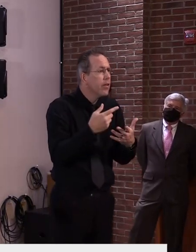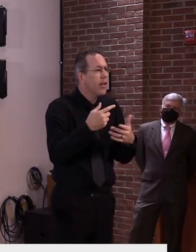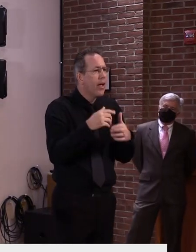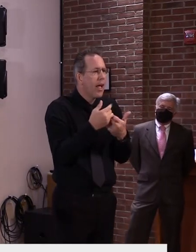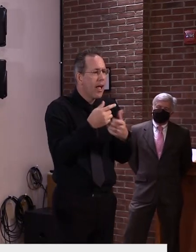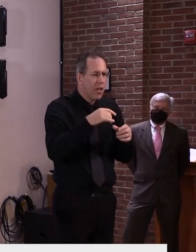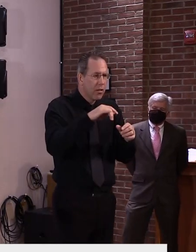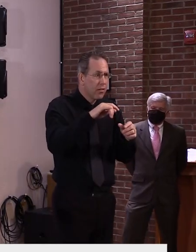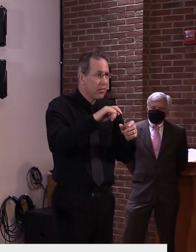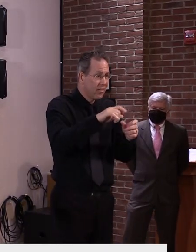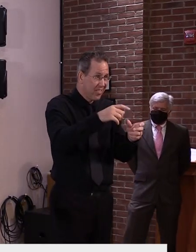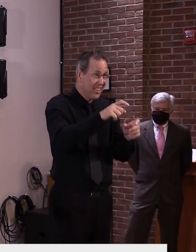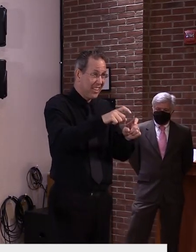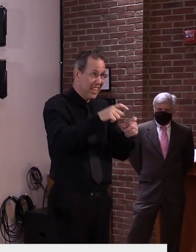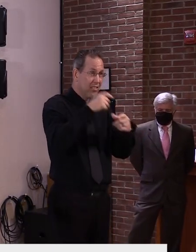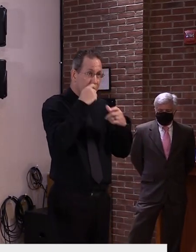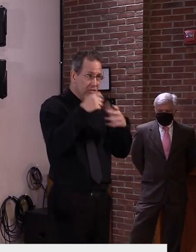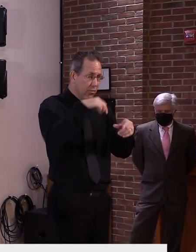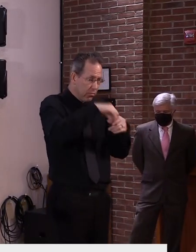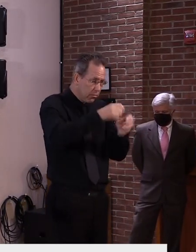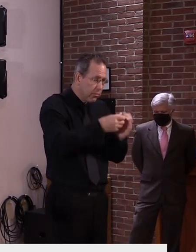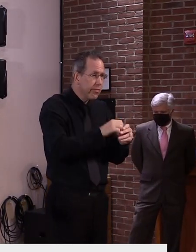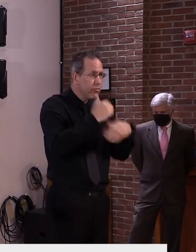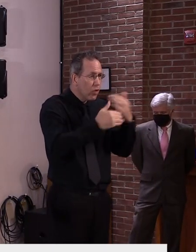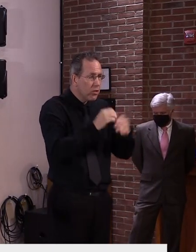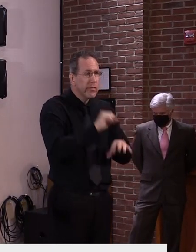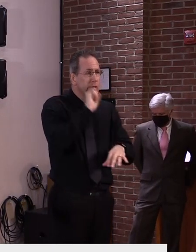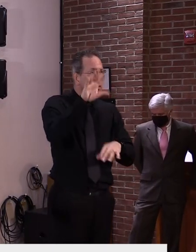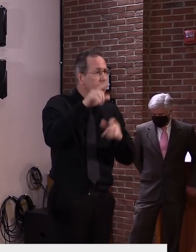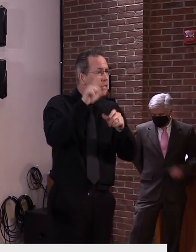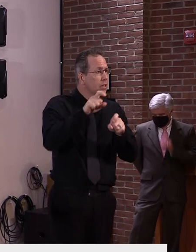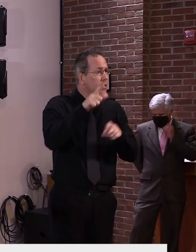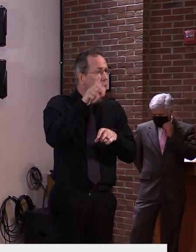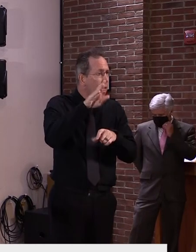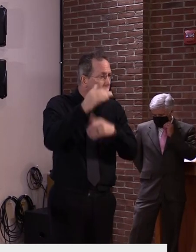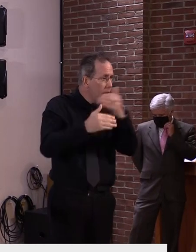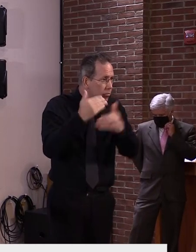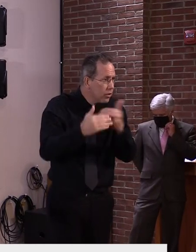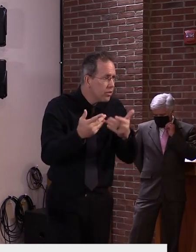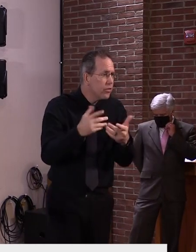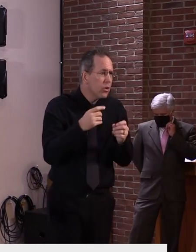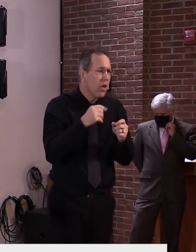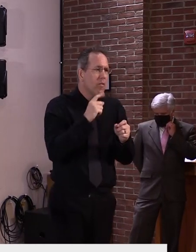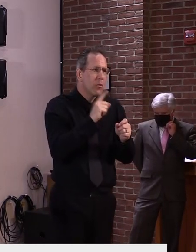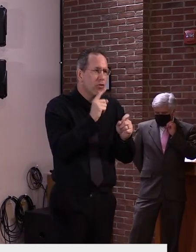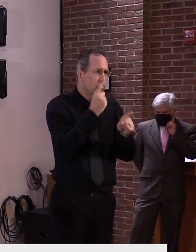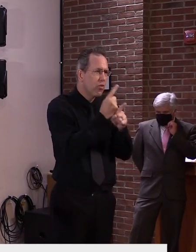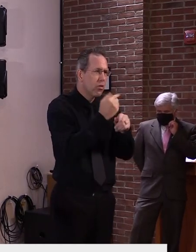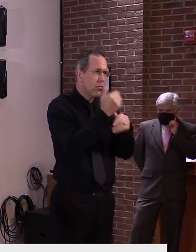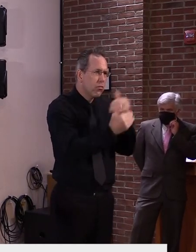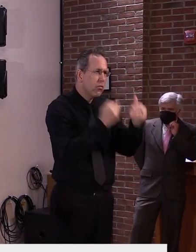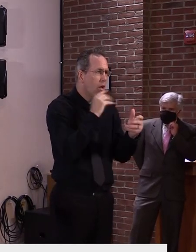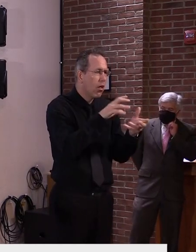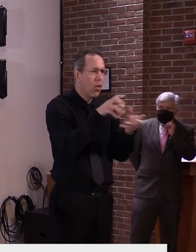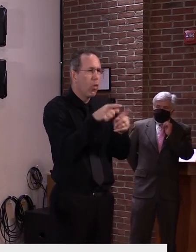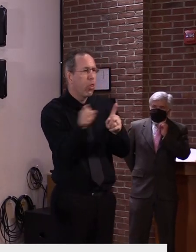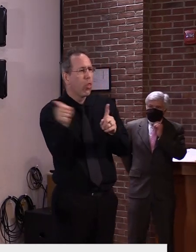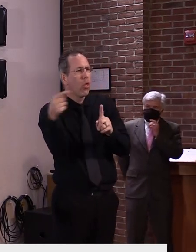go with. So you have to still be very careful about having the abundant supply to do that. With regard